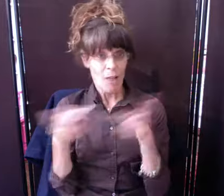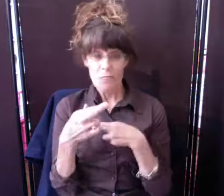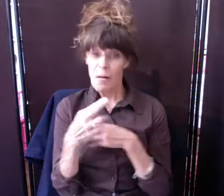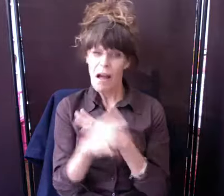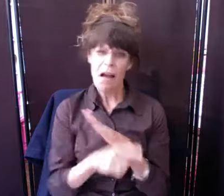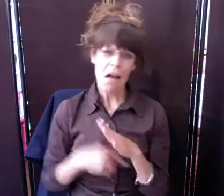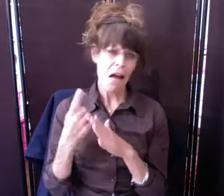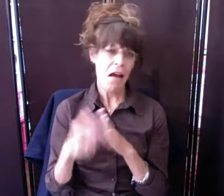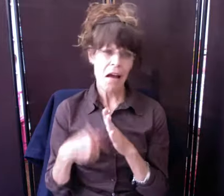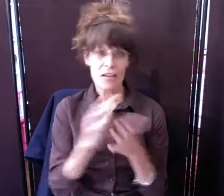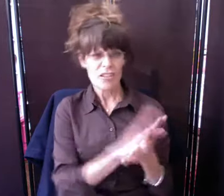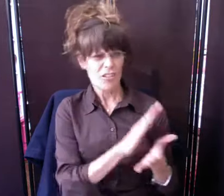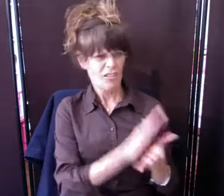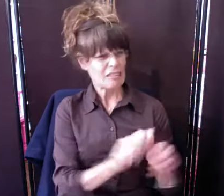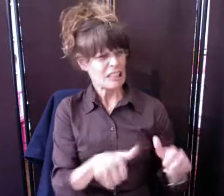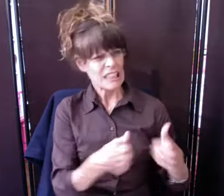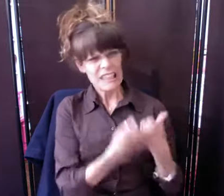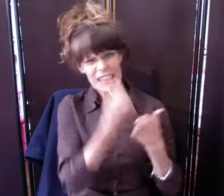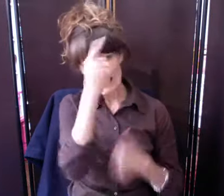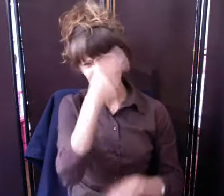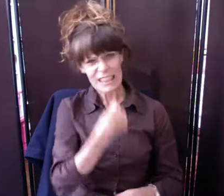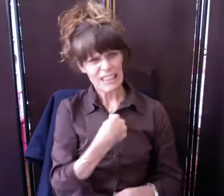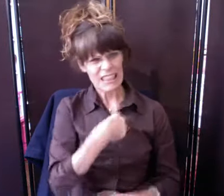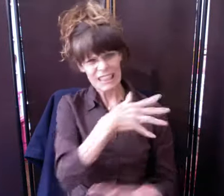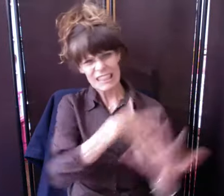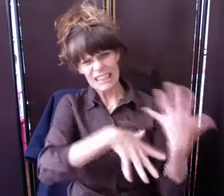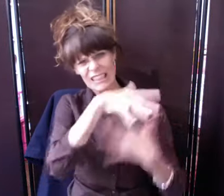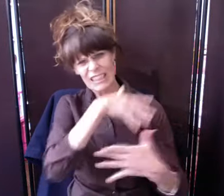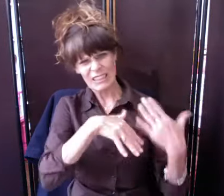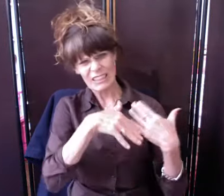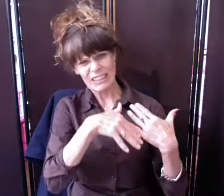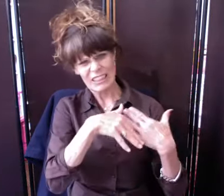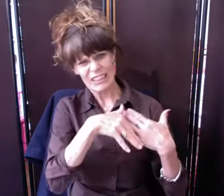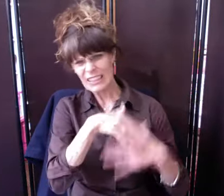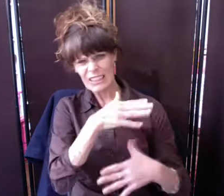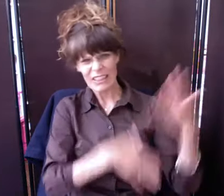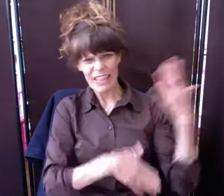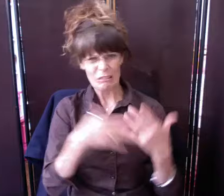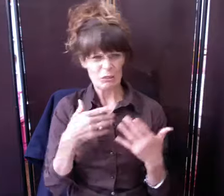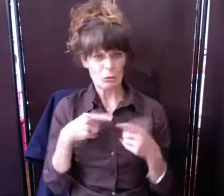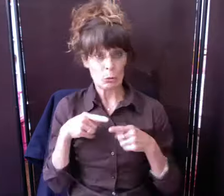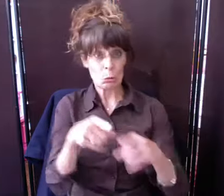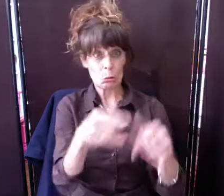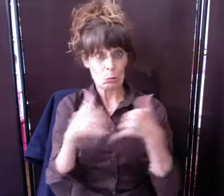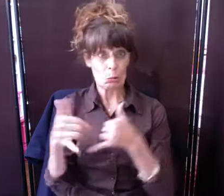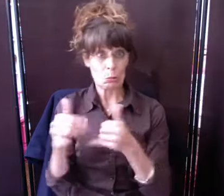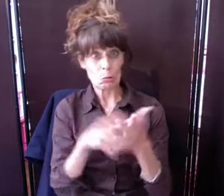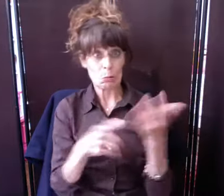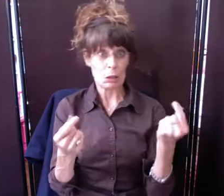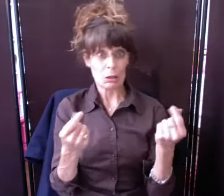School was really hard for me. The social aspect of it, like recess, like what do you do during that time? I was happier just sitting in class, sitting at